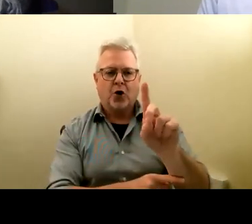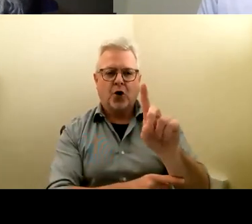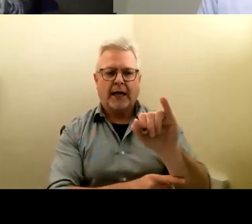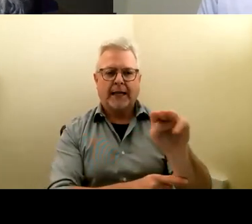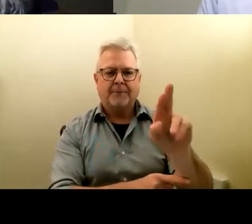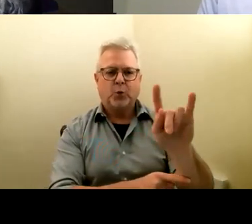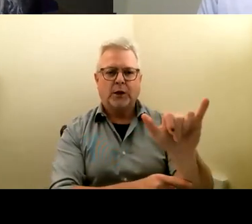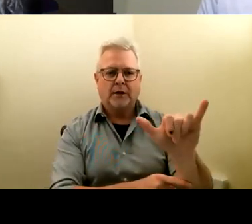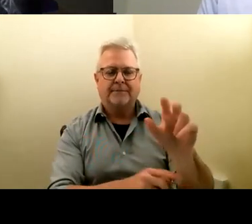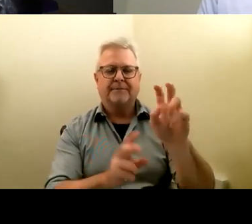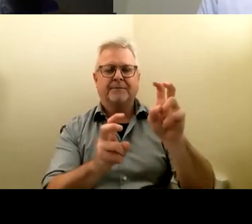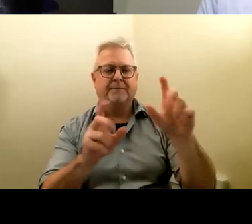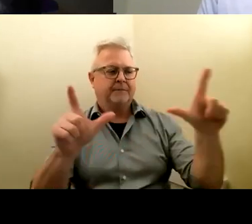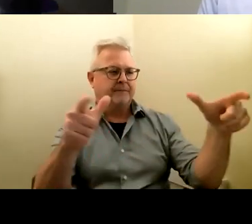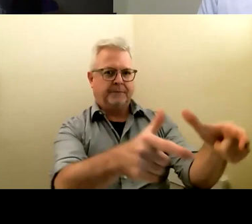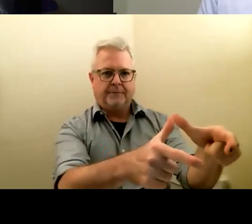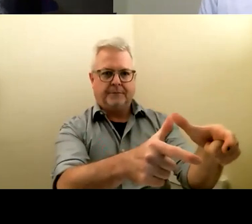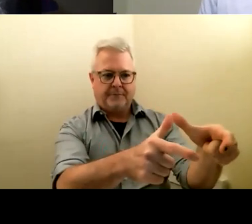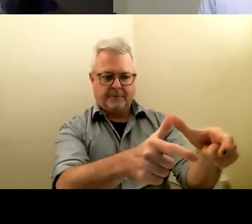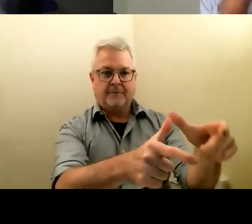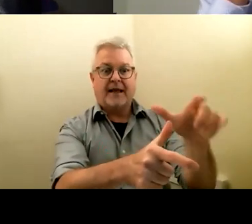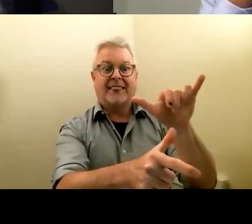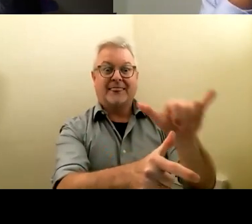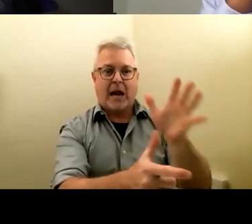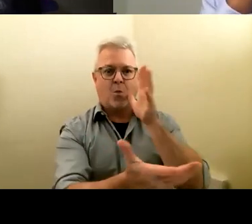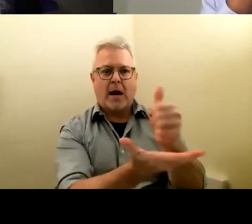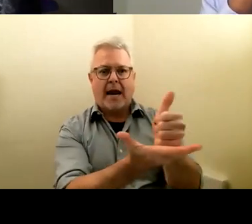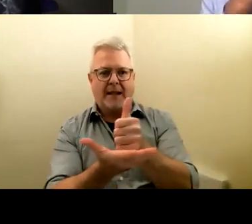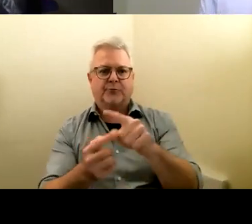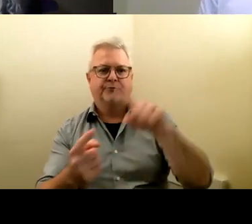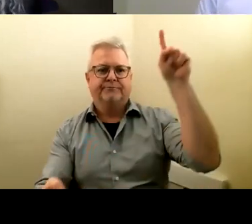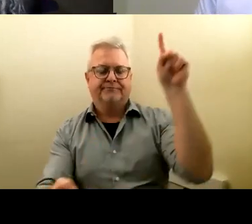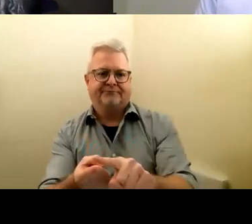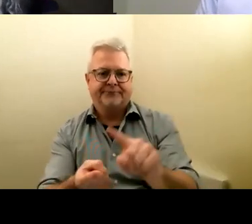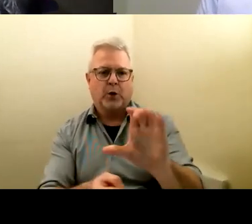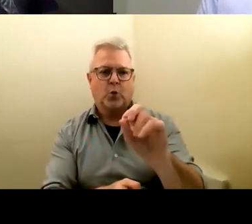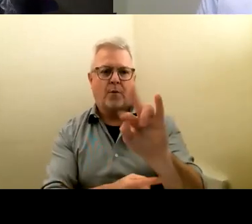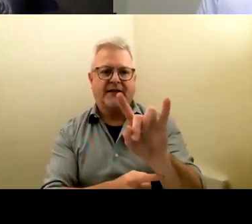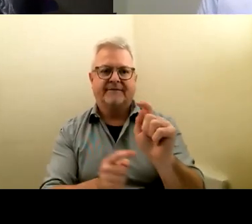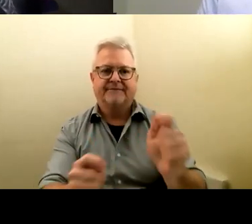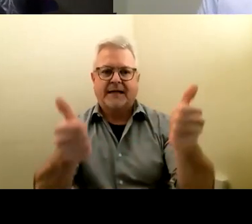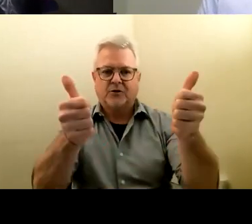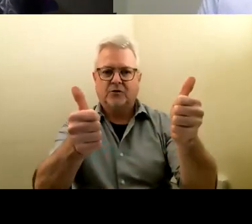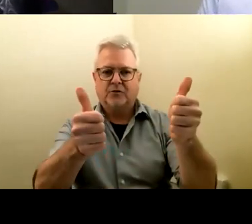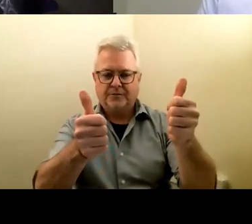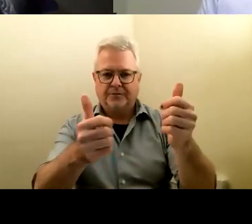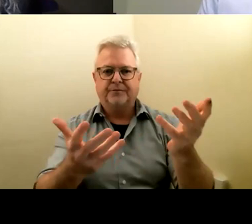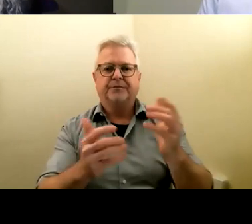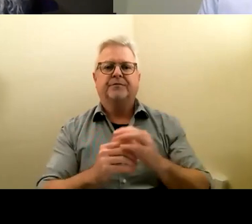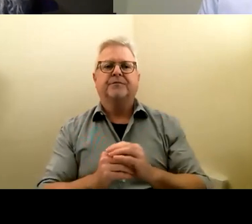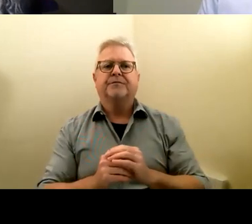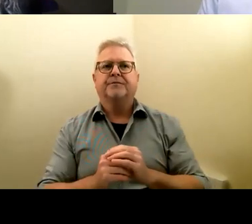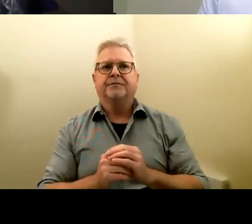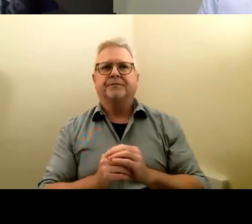to be vaccinated to achieve that level where we can actually reduce the